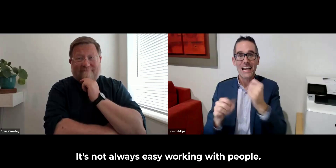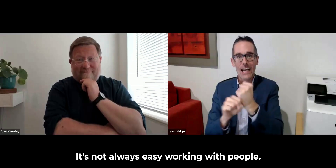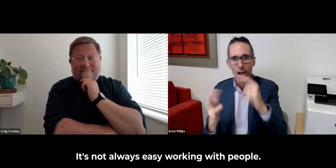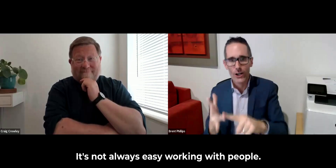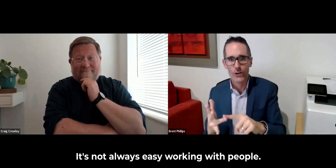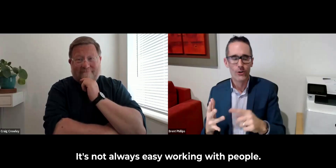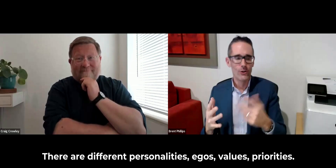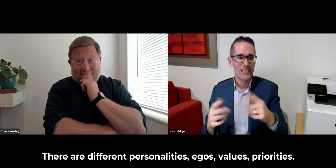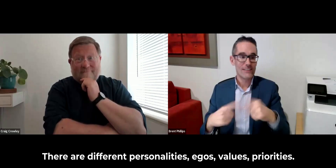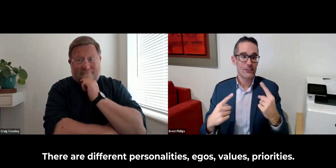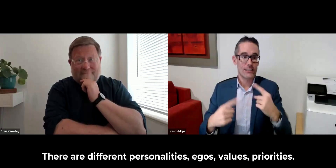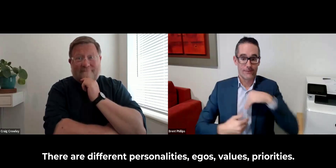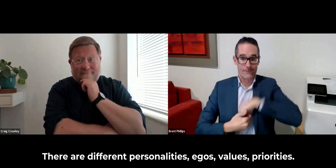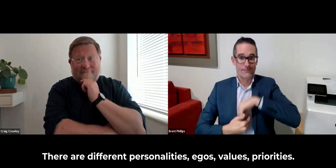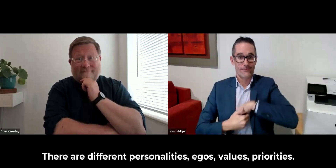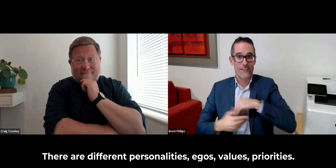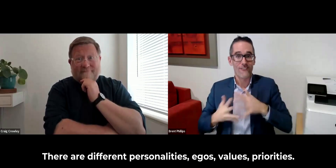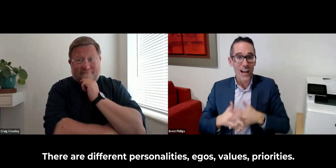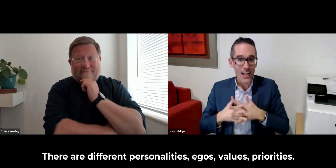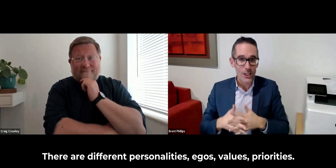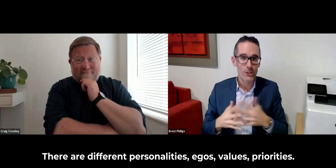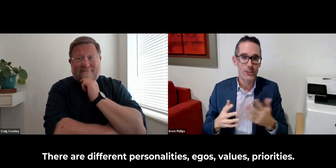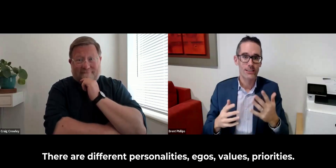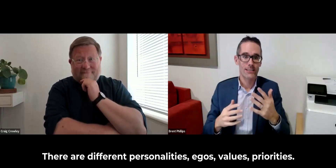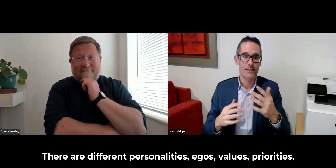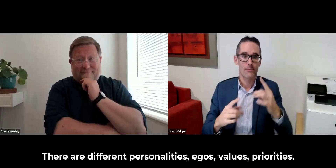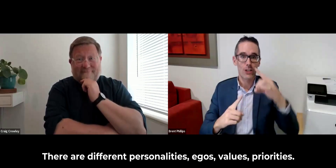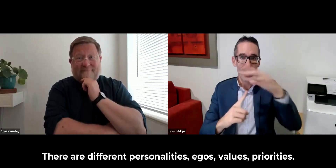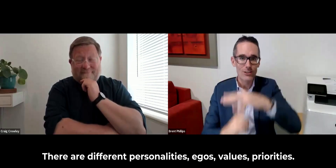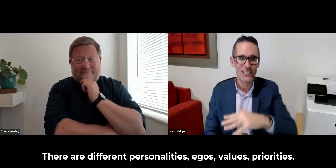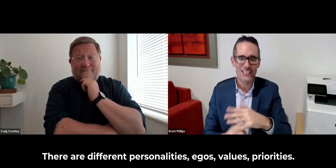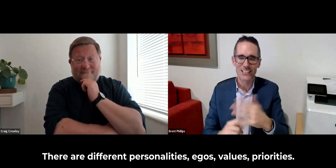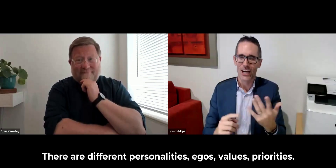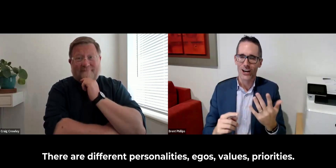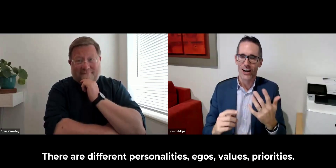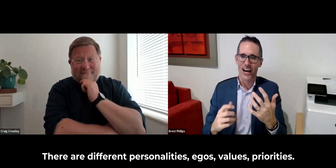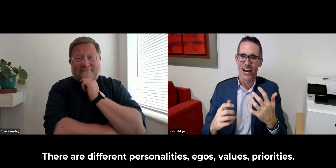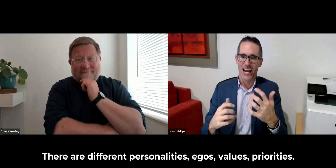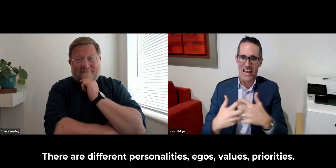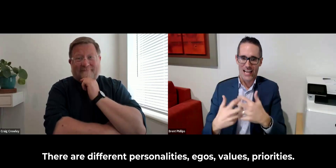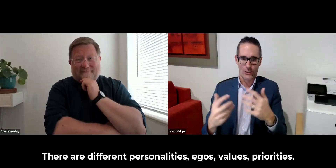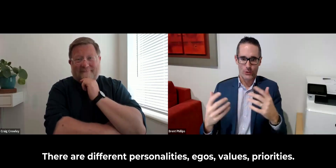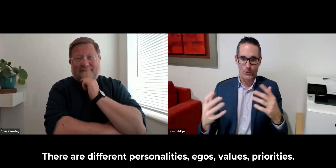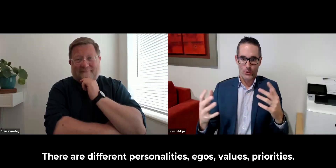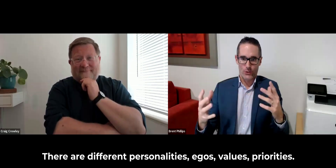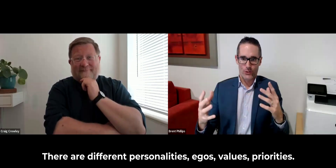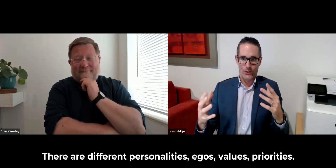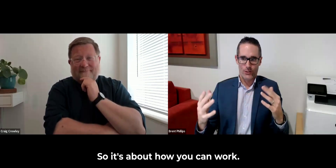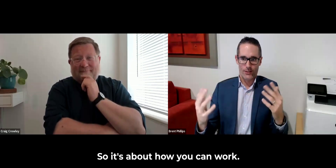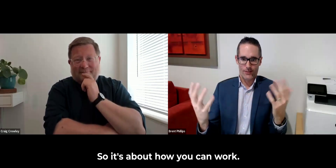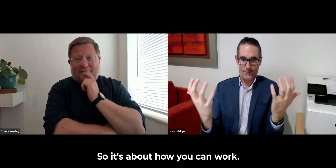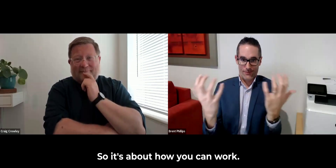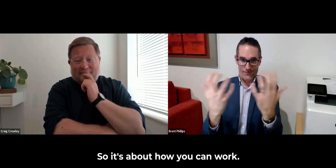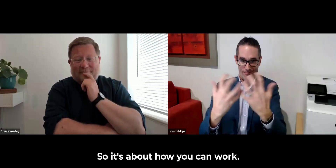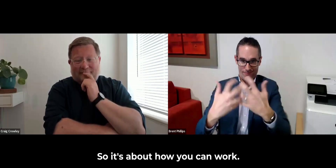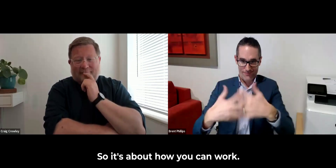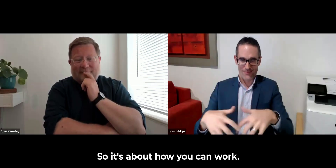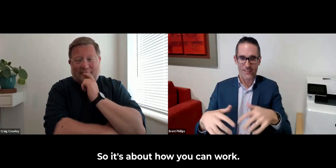working with people. There are different personalities, egos, values, priorities. So it's about how you